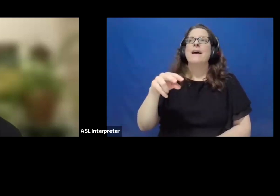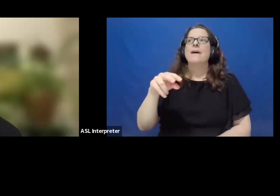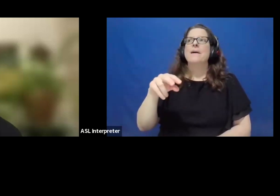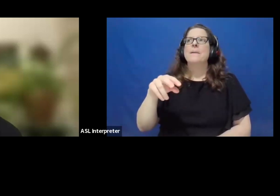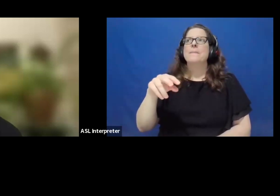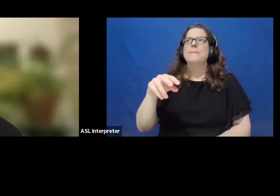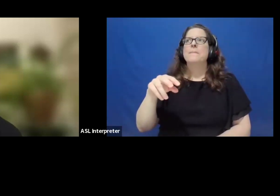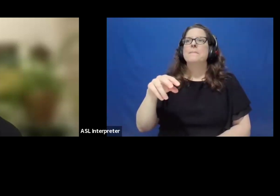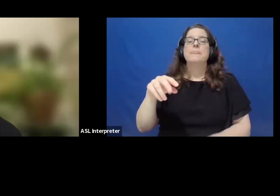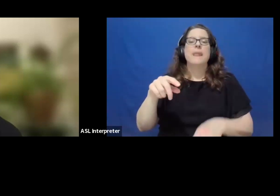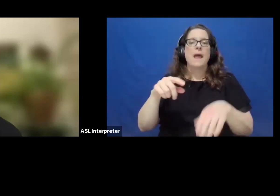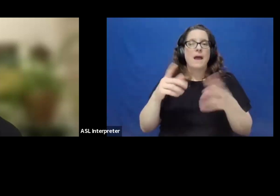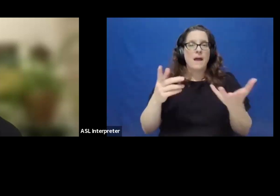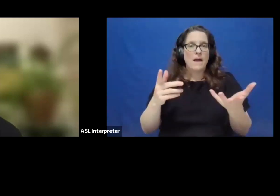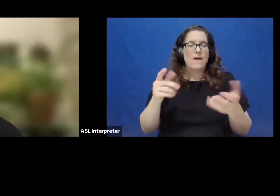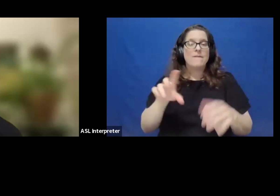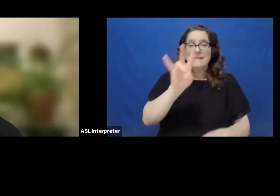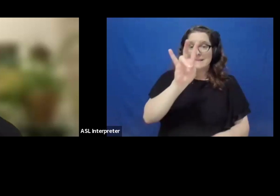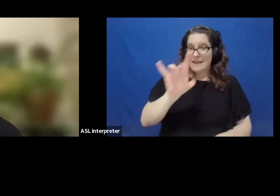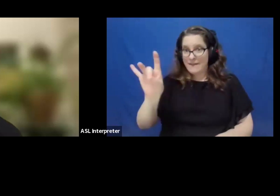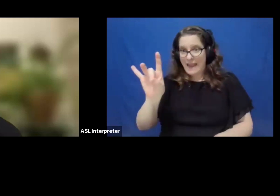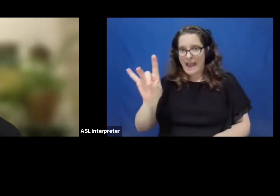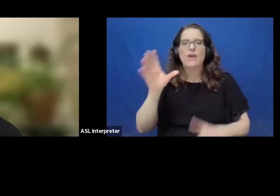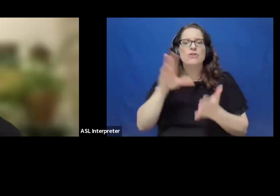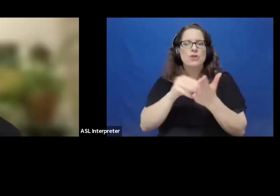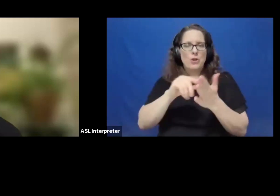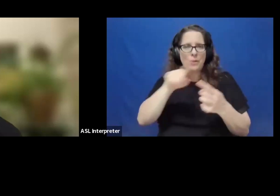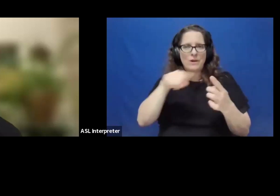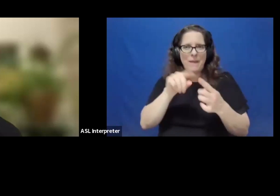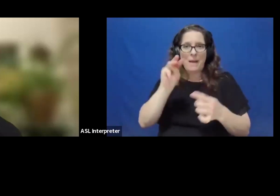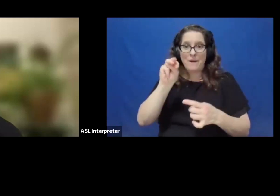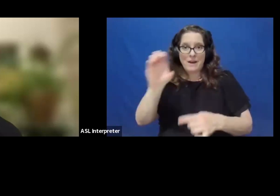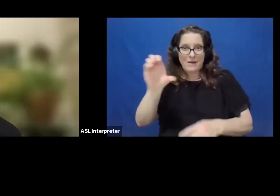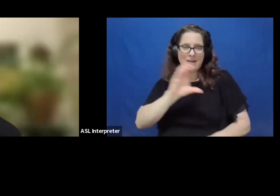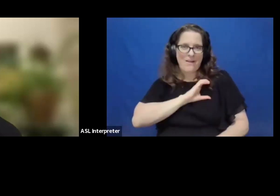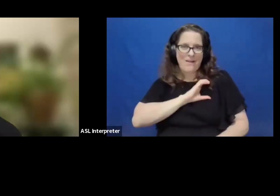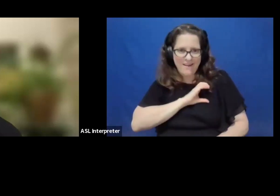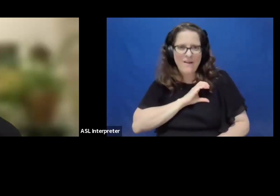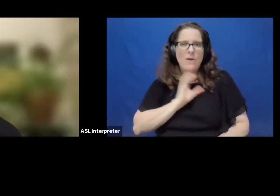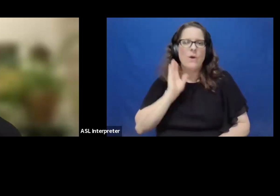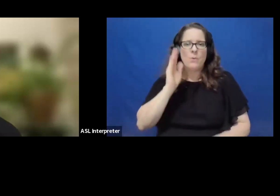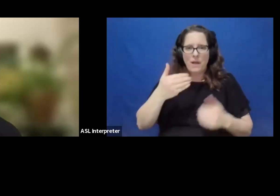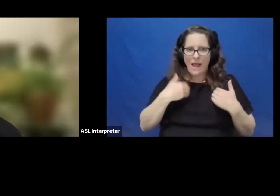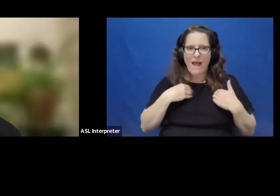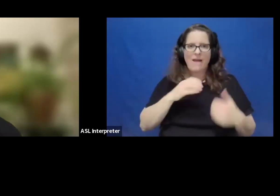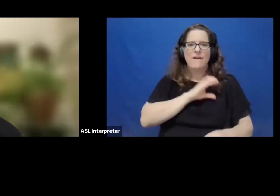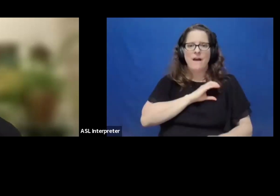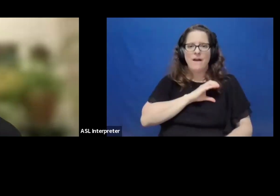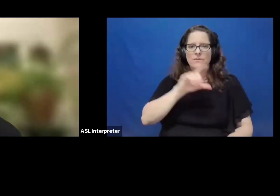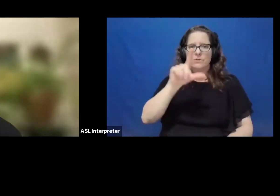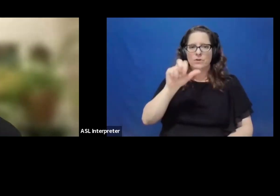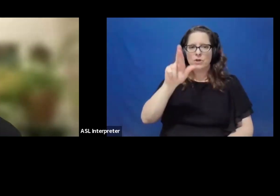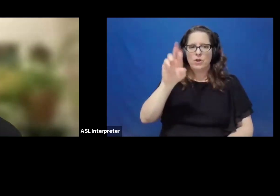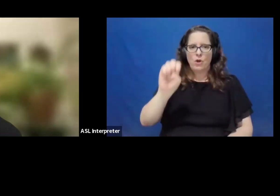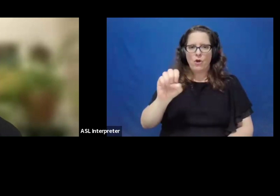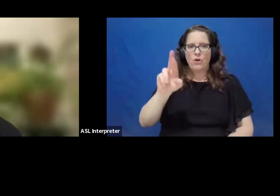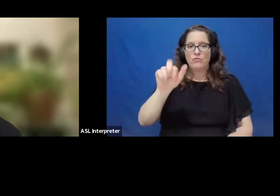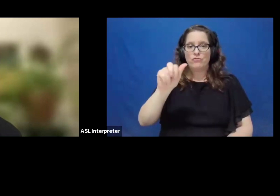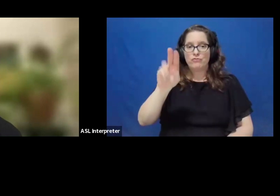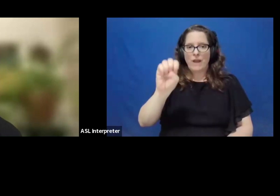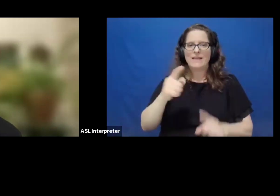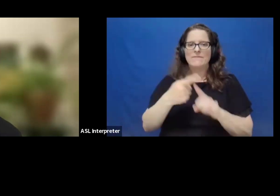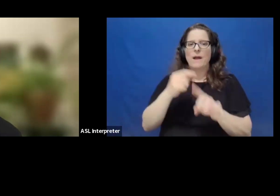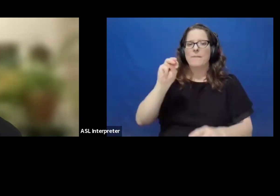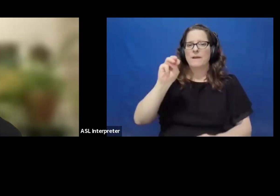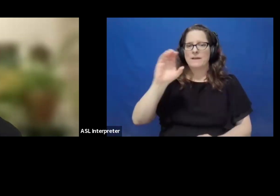community safety. Officer Laurie Reyes from the Montgomery County Police Autism IDD Alzheimer's Dementia Unit will present about